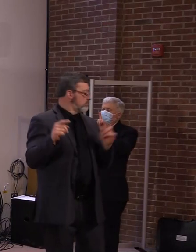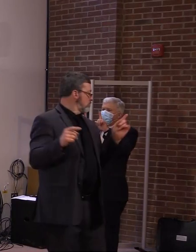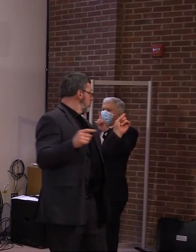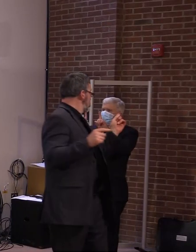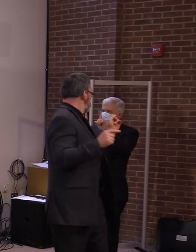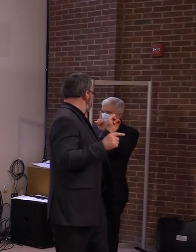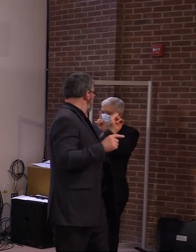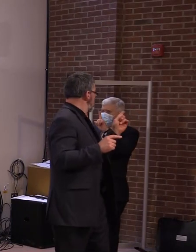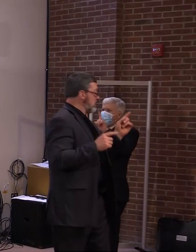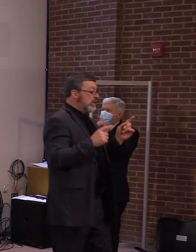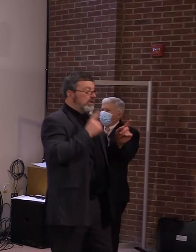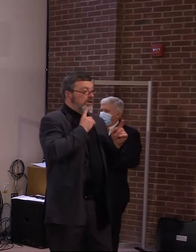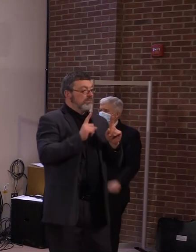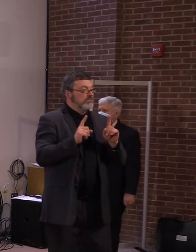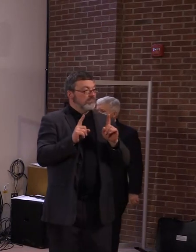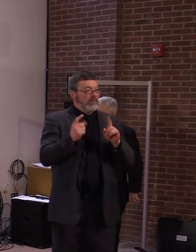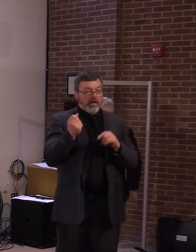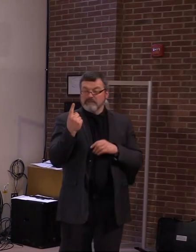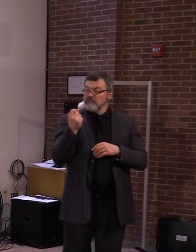Mark.